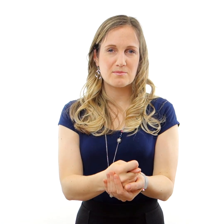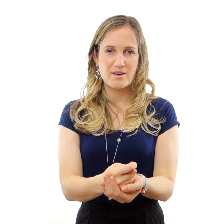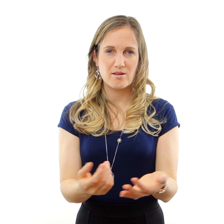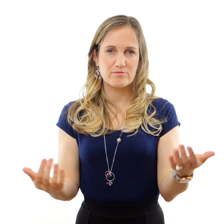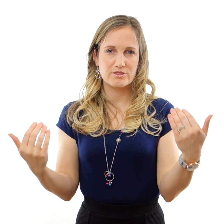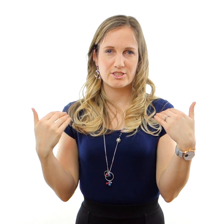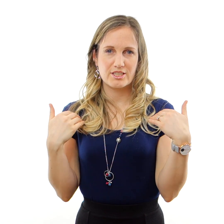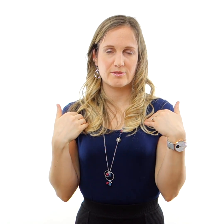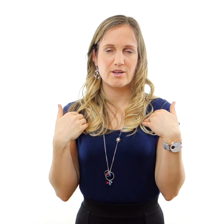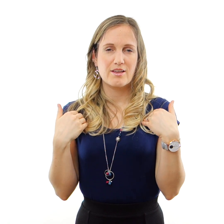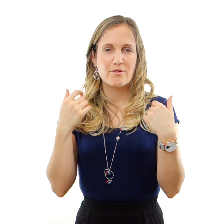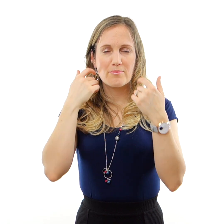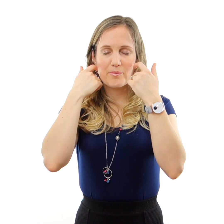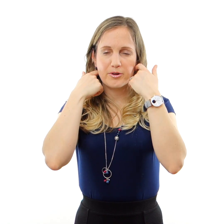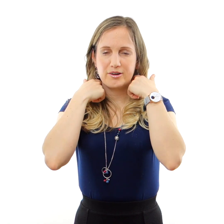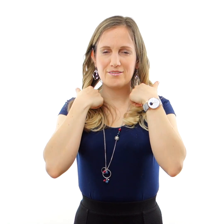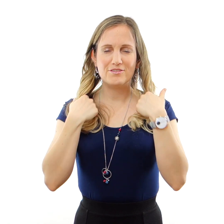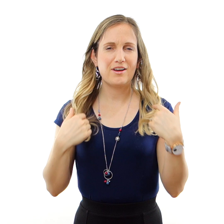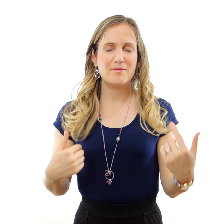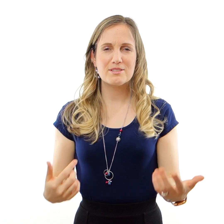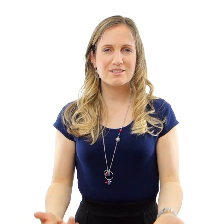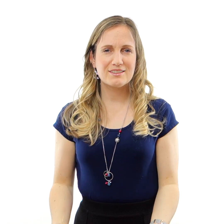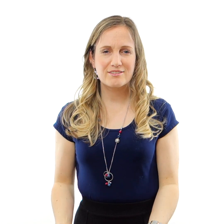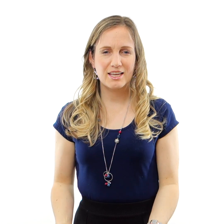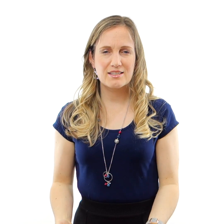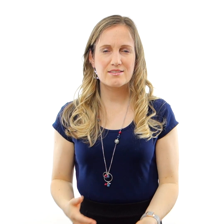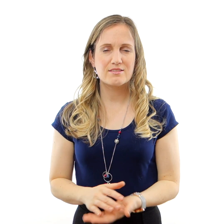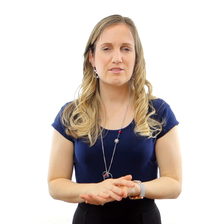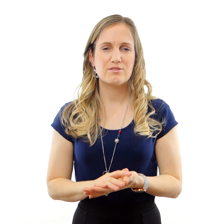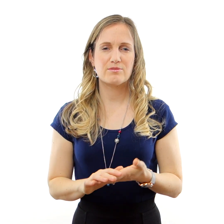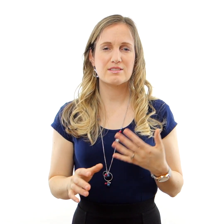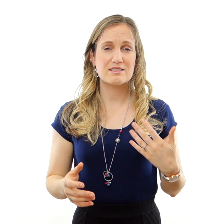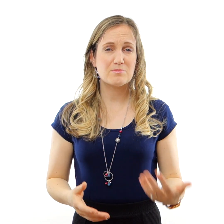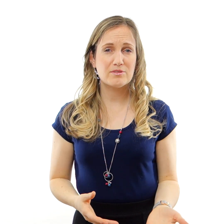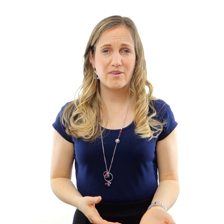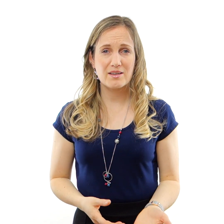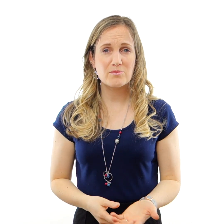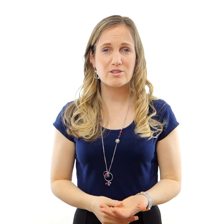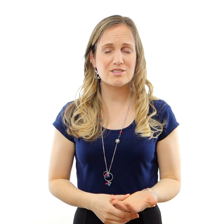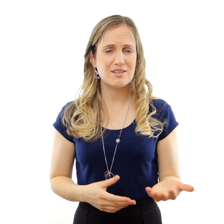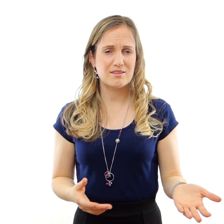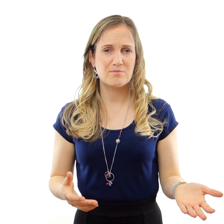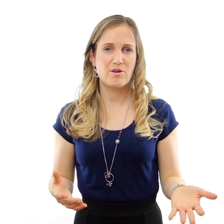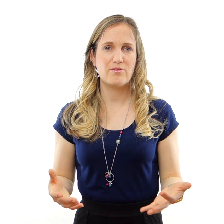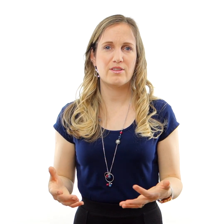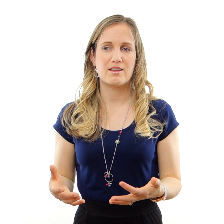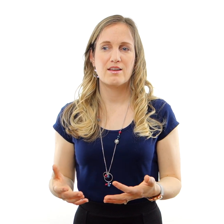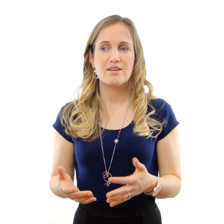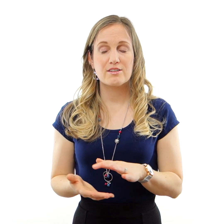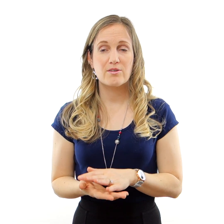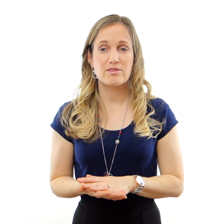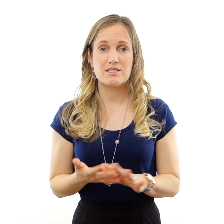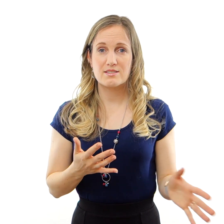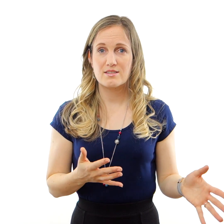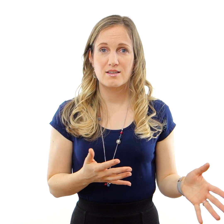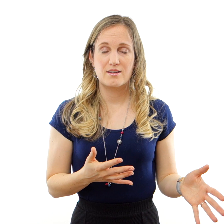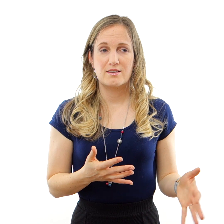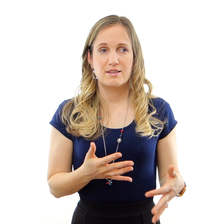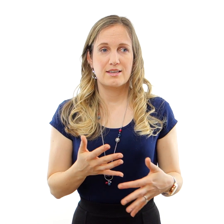been helpful to you. Remember, if you've got a bunch of little kids, you can simplify it more. Just let them know that, this,